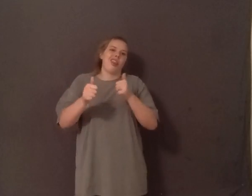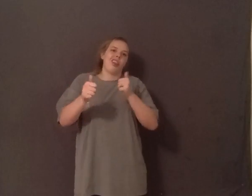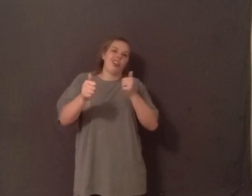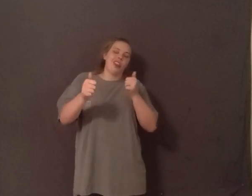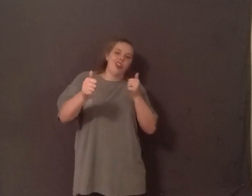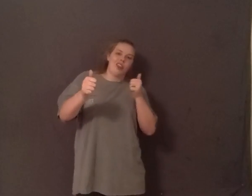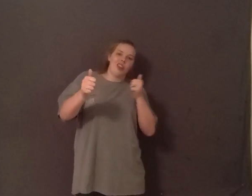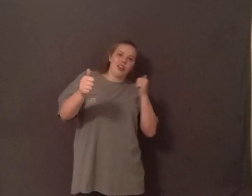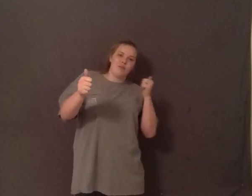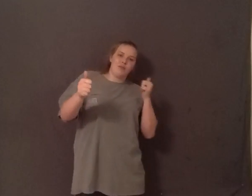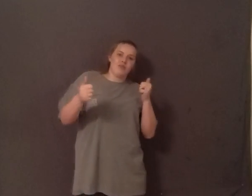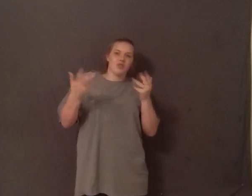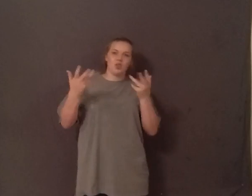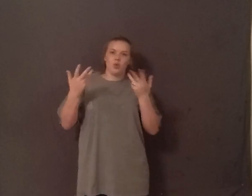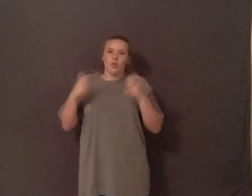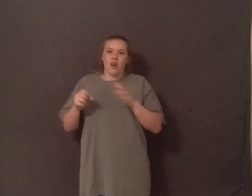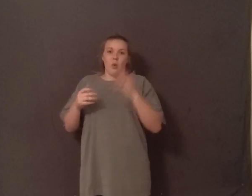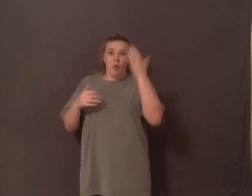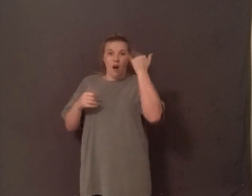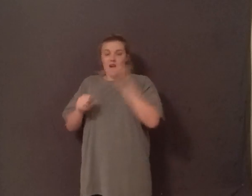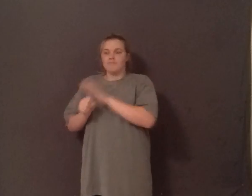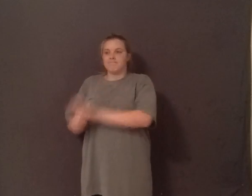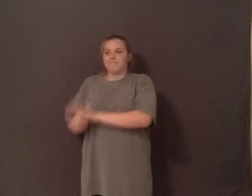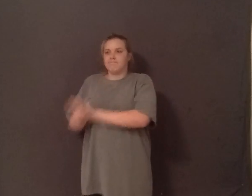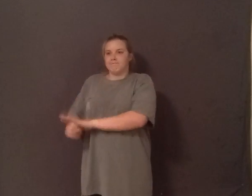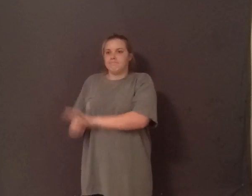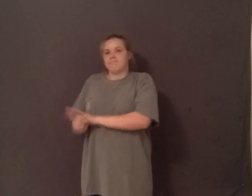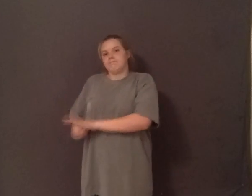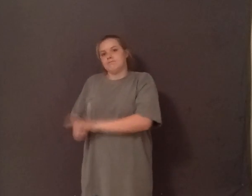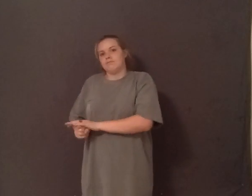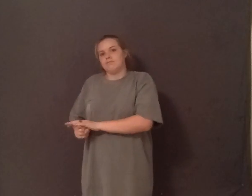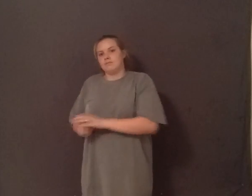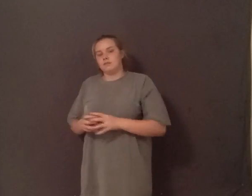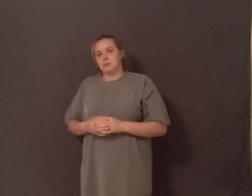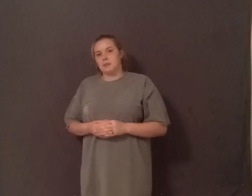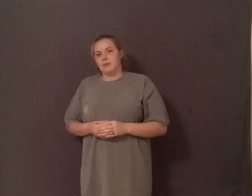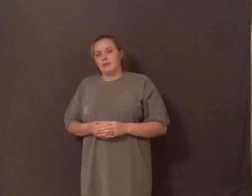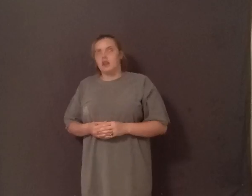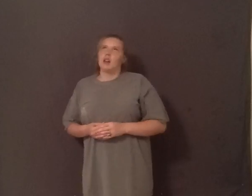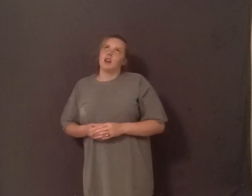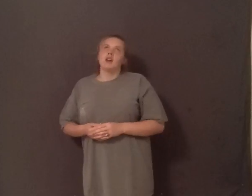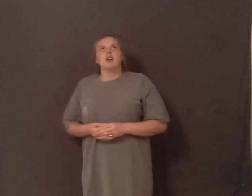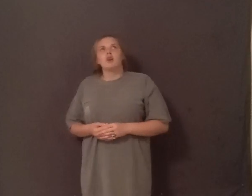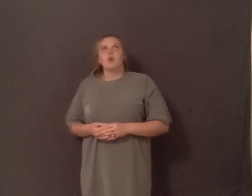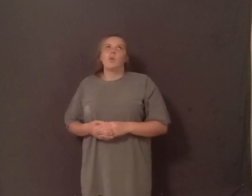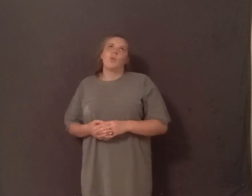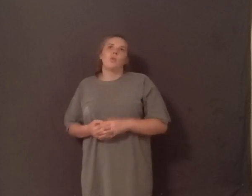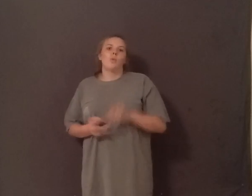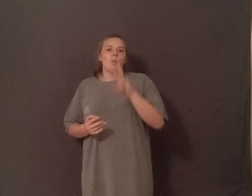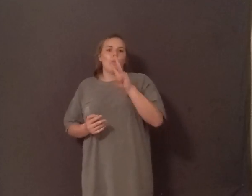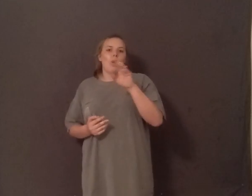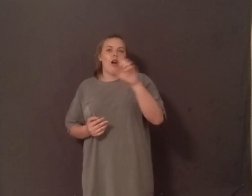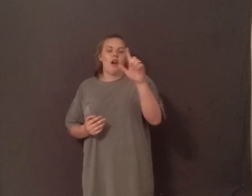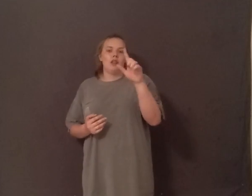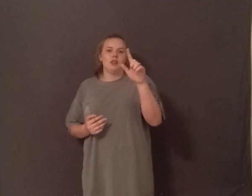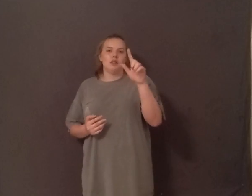now because you don't want to do it because it's unenjoyable. And then you say, because I did it last minute, because of the stress helped me.